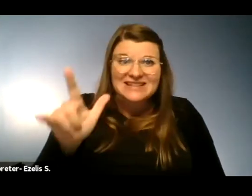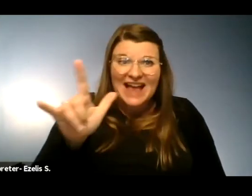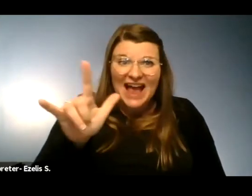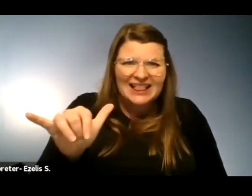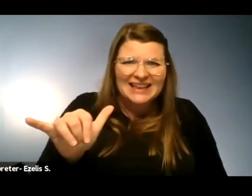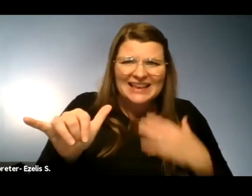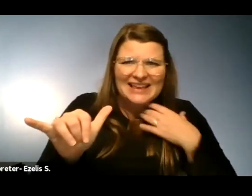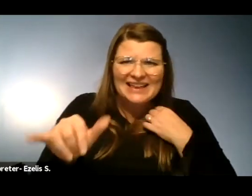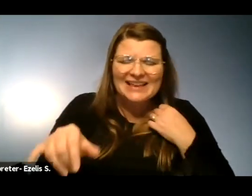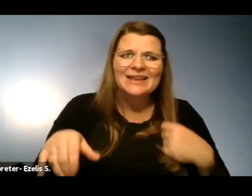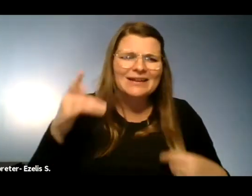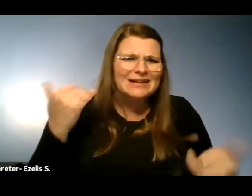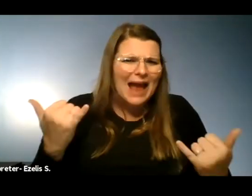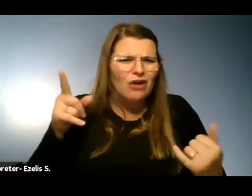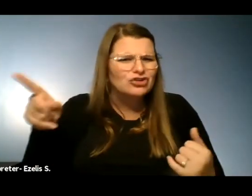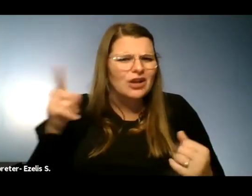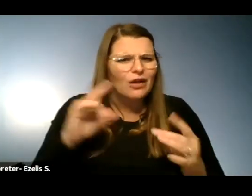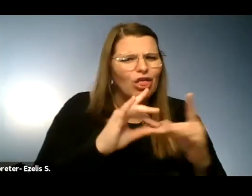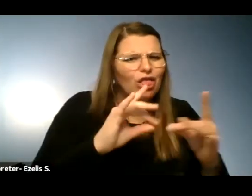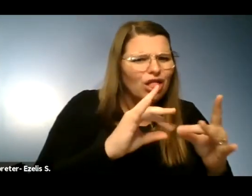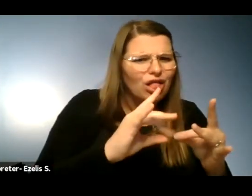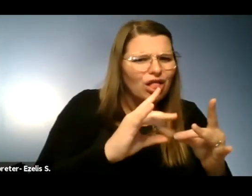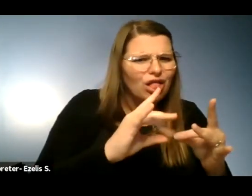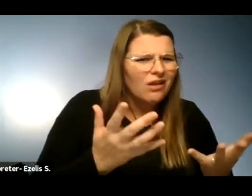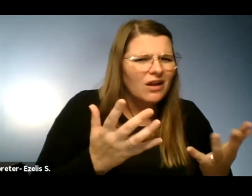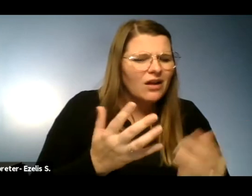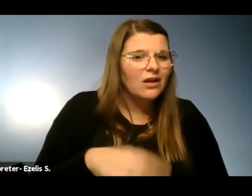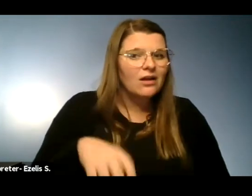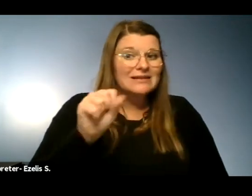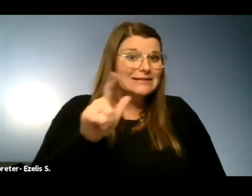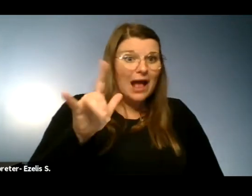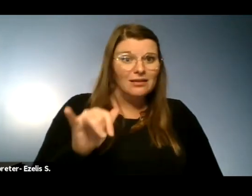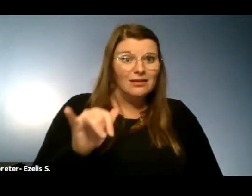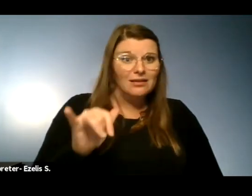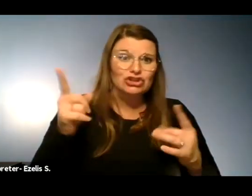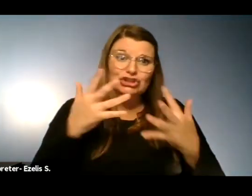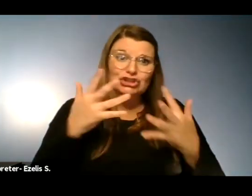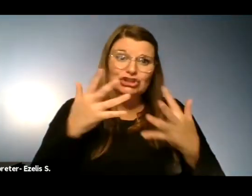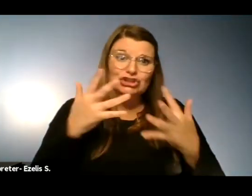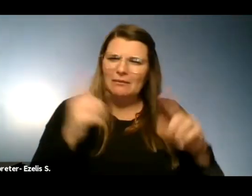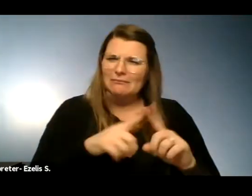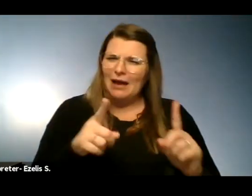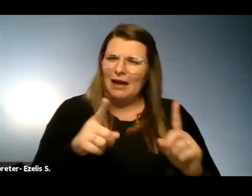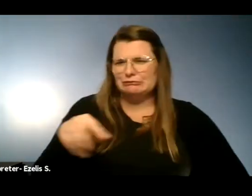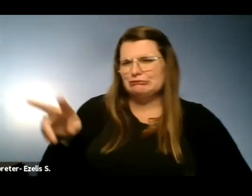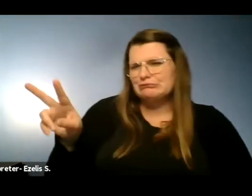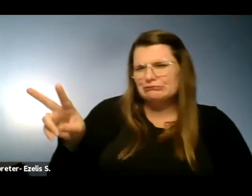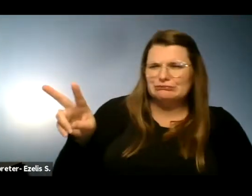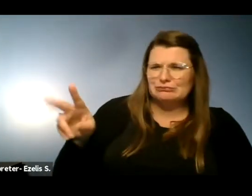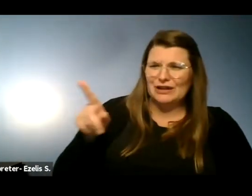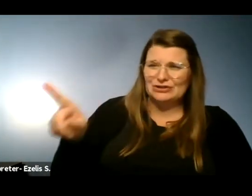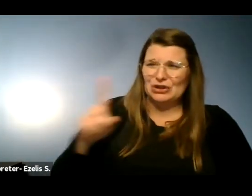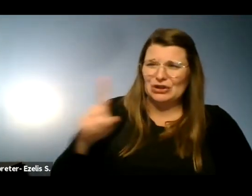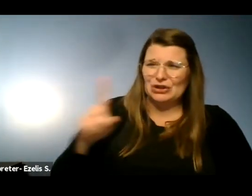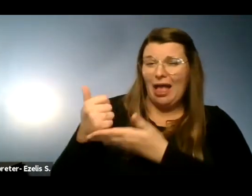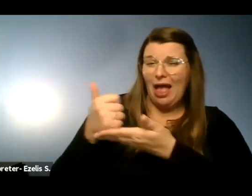to Skylar right now? She says she's cheerful, but I don't know if she's very